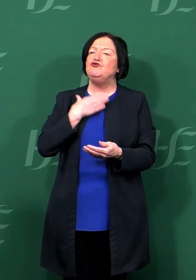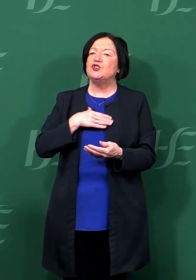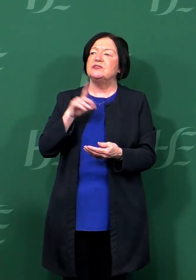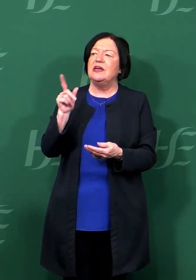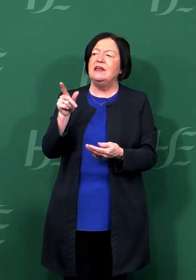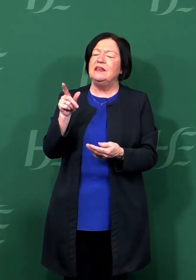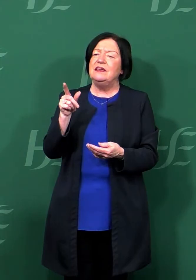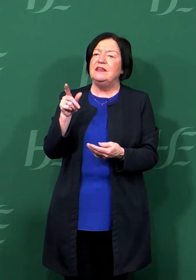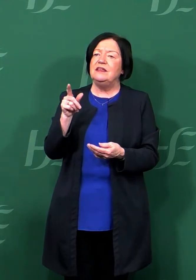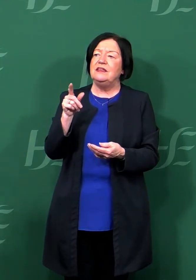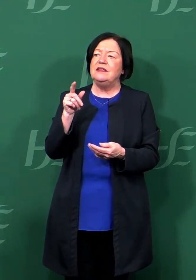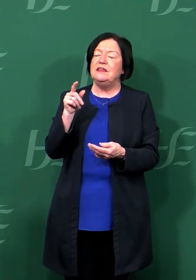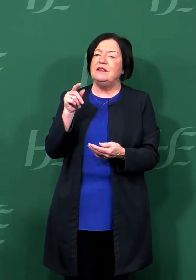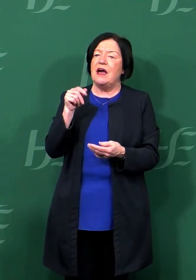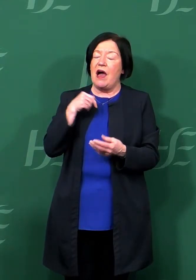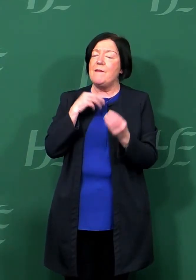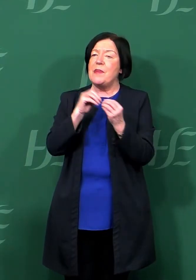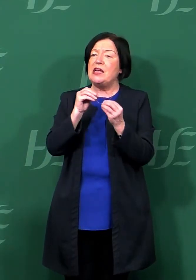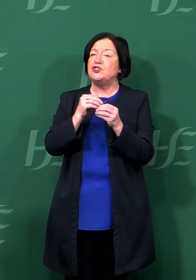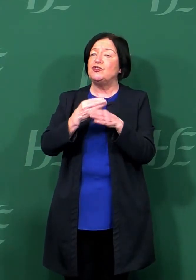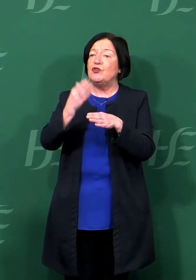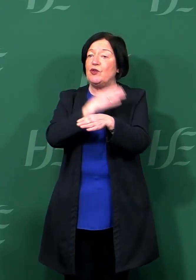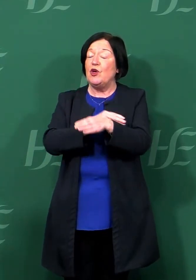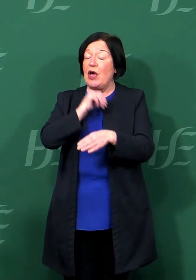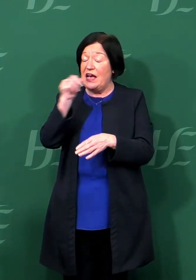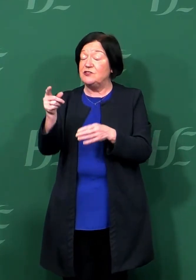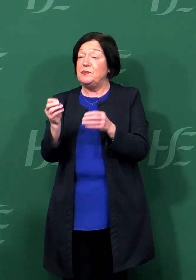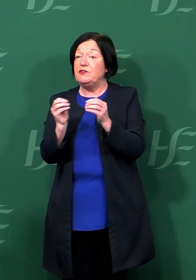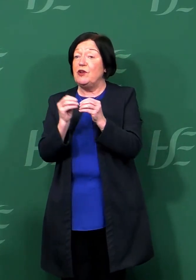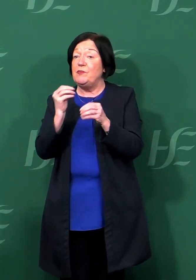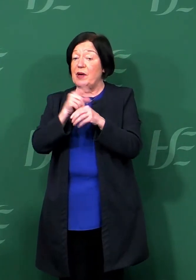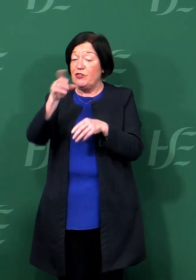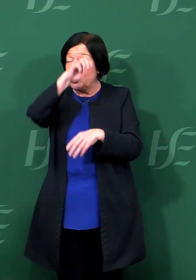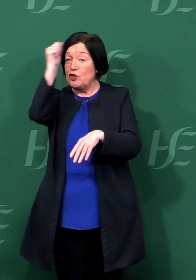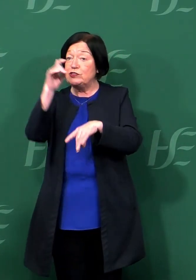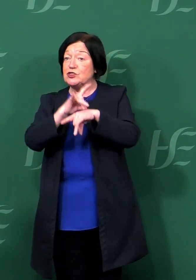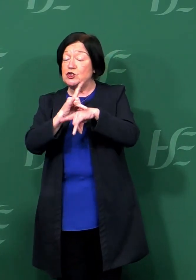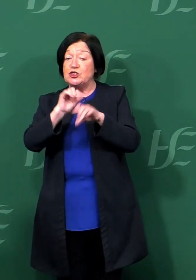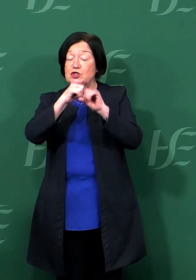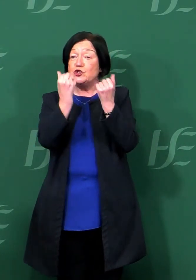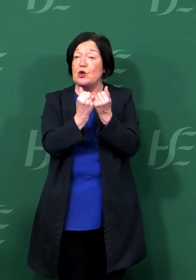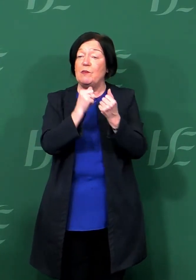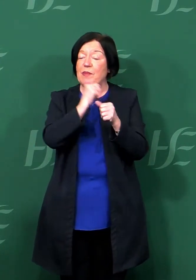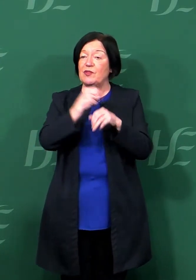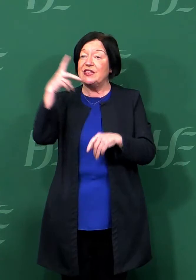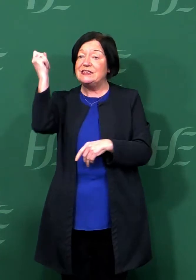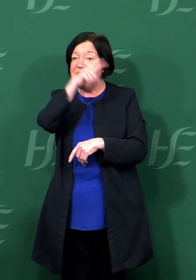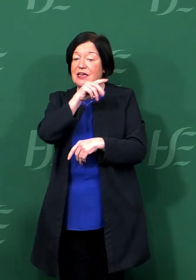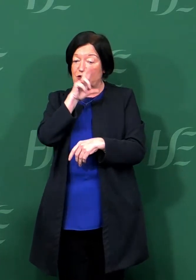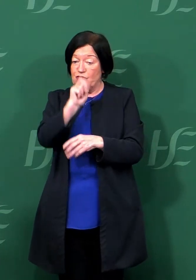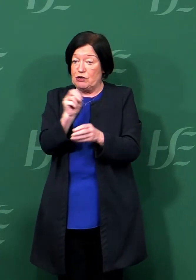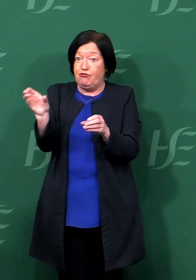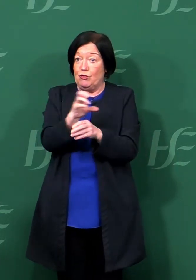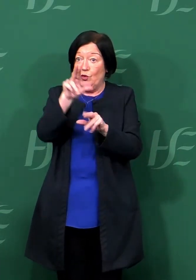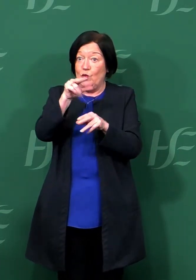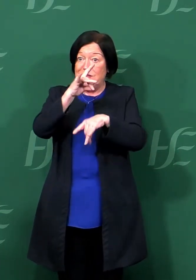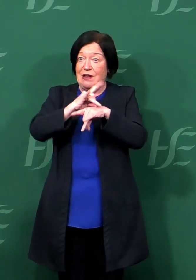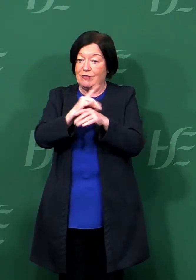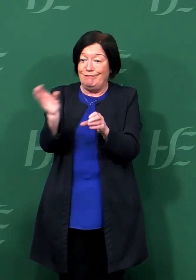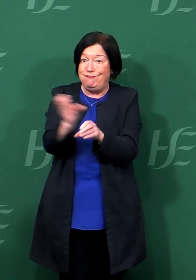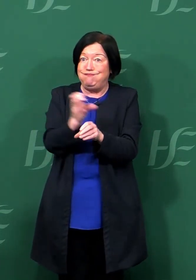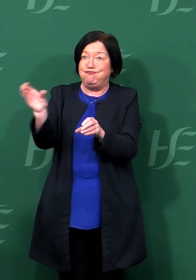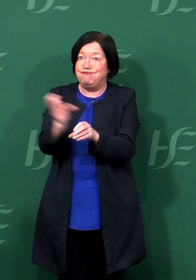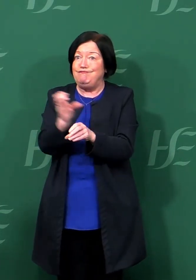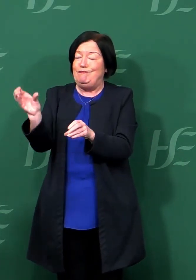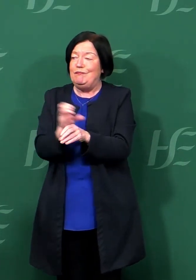I think, as was alluded to earlier, like, it has been raised by the Consultants Association and others about the difficulty in recruiting consultants. And I